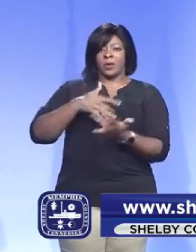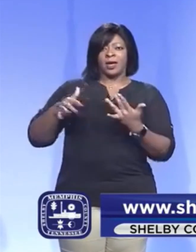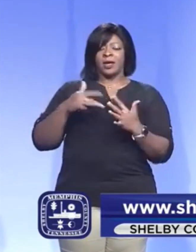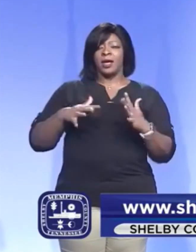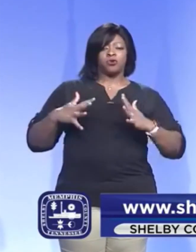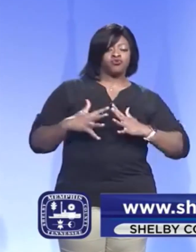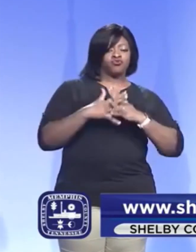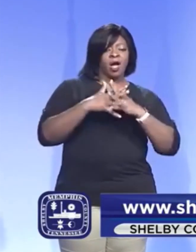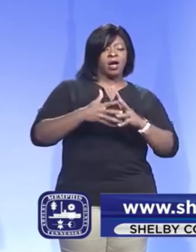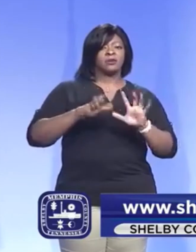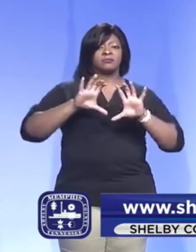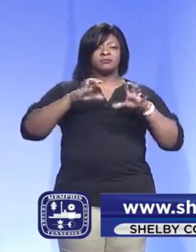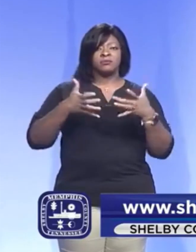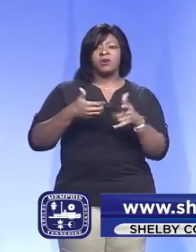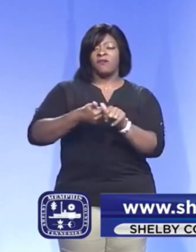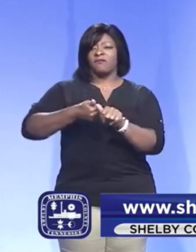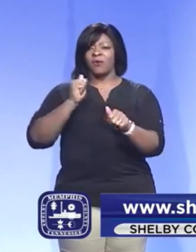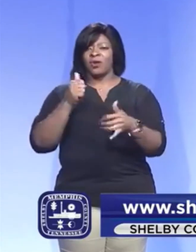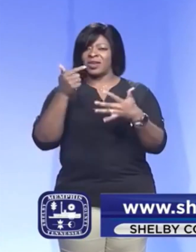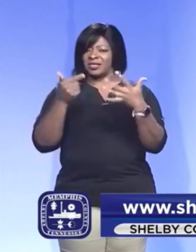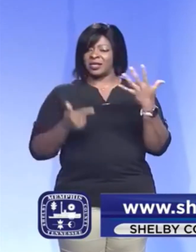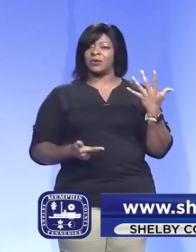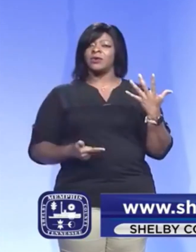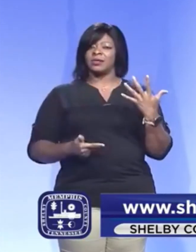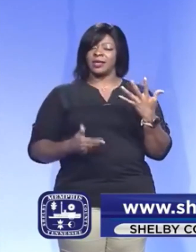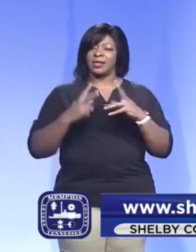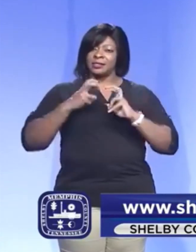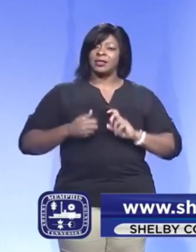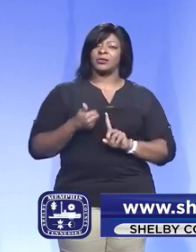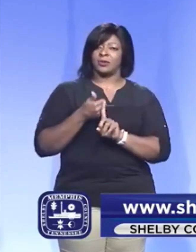should avoid, etc. And